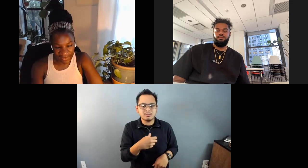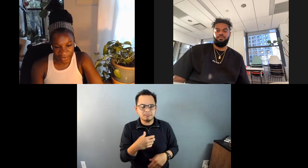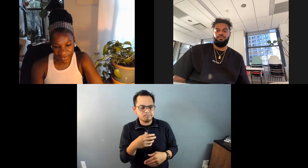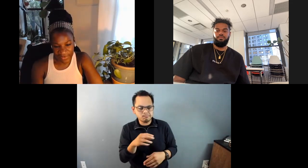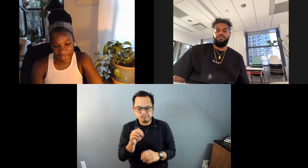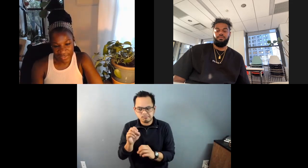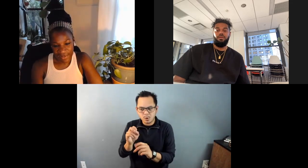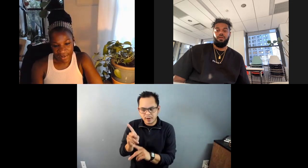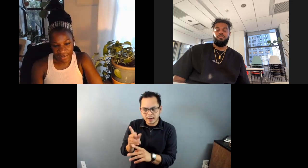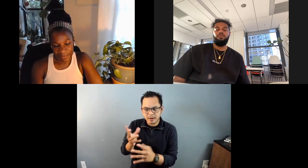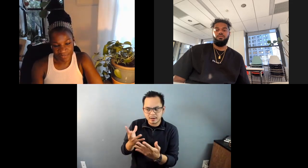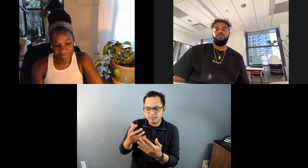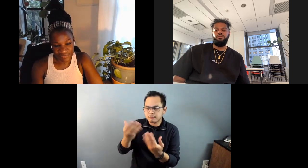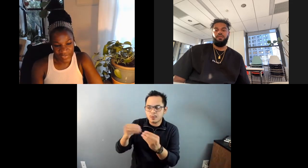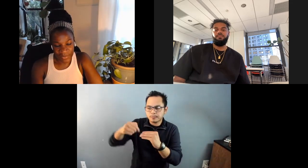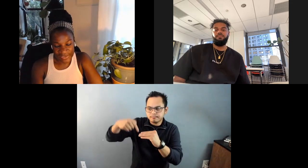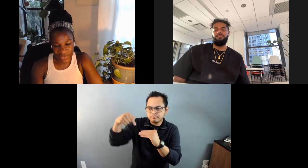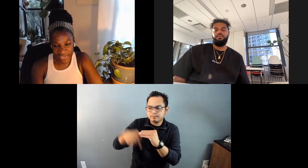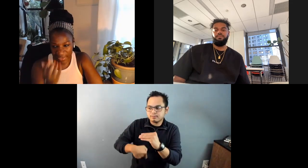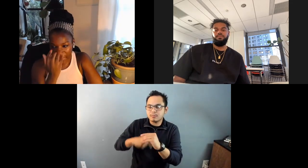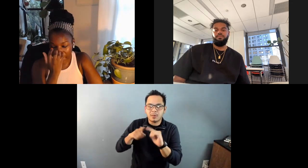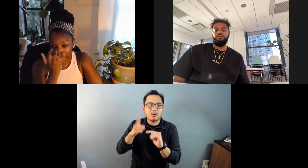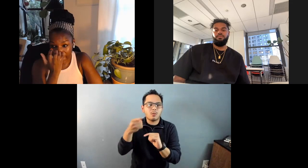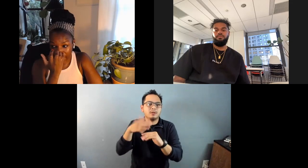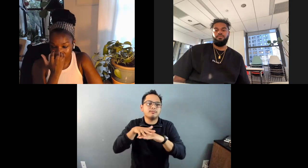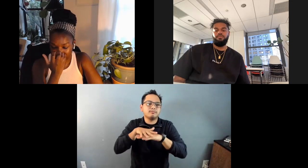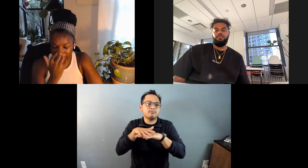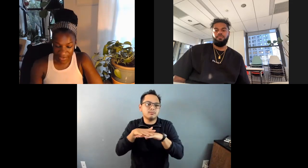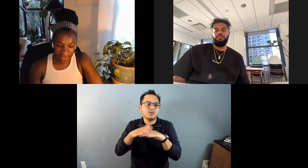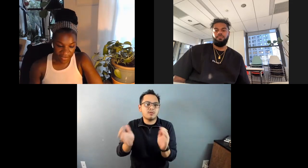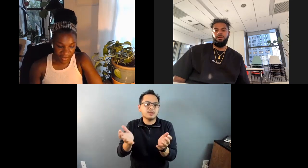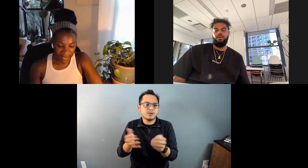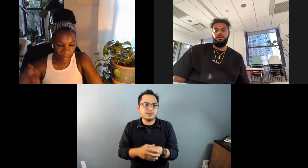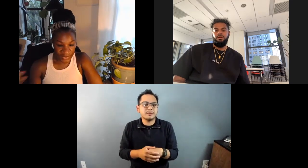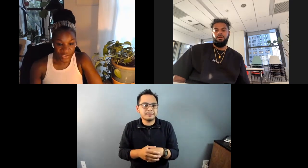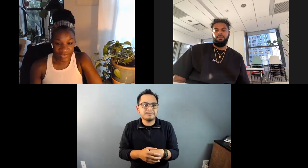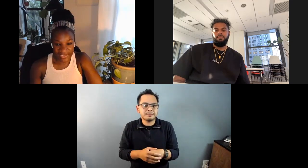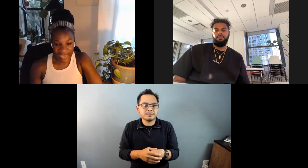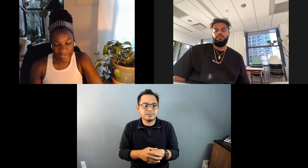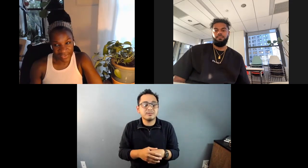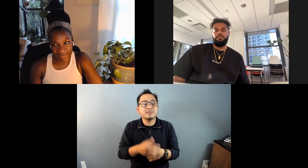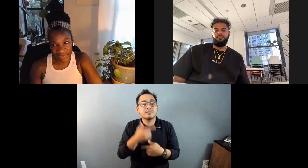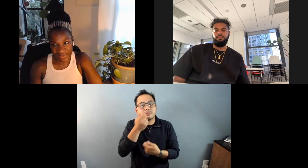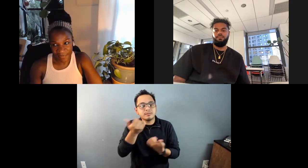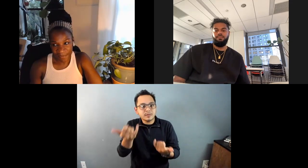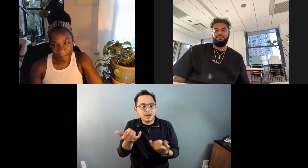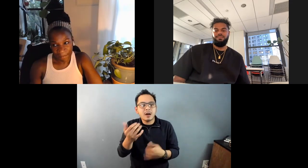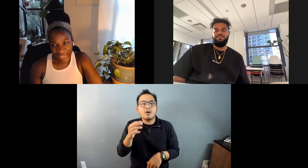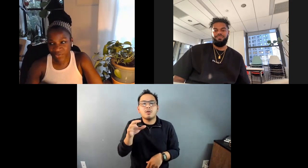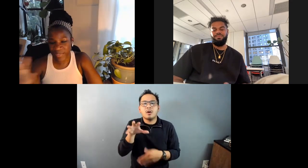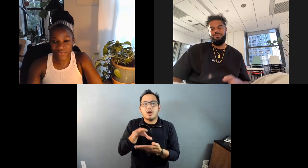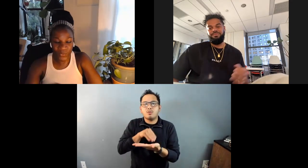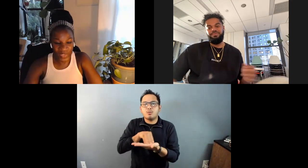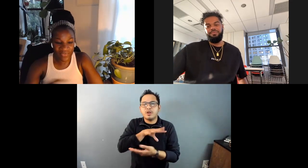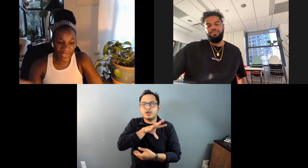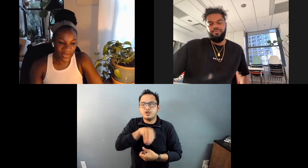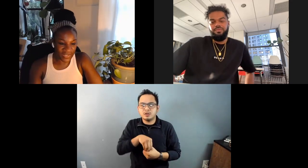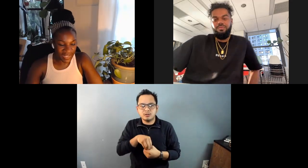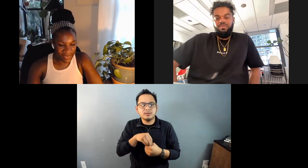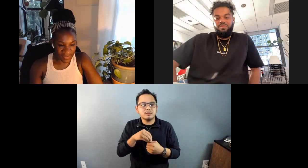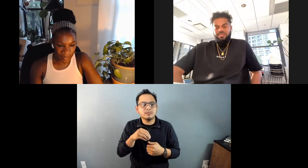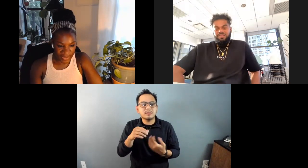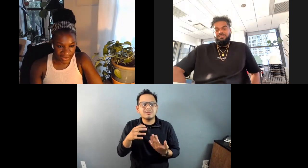think, marginalizing is dangerous and grouping is dangerous. And so, yeah, about